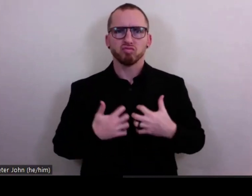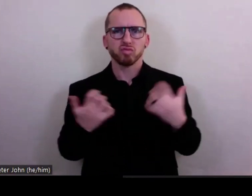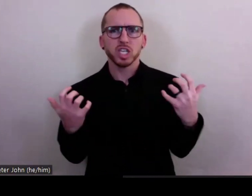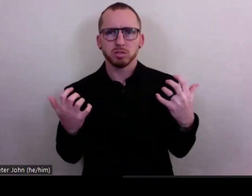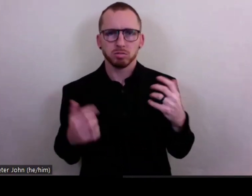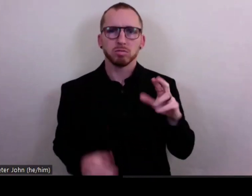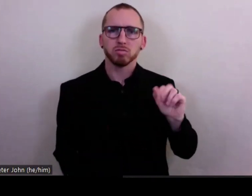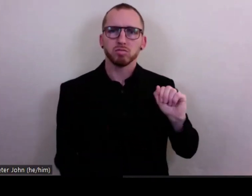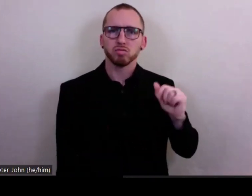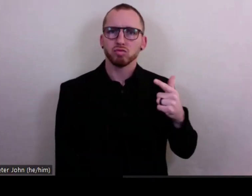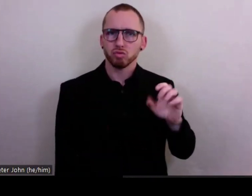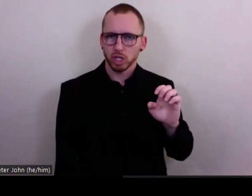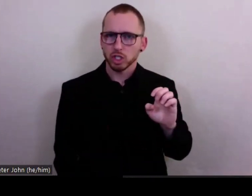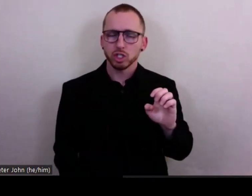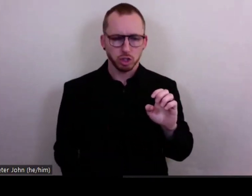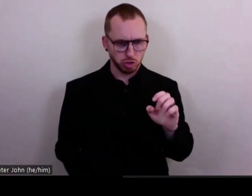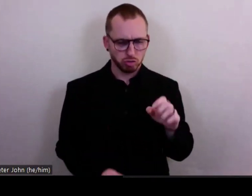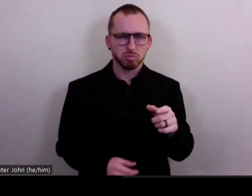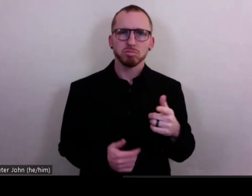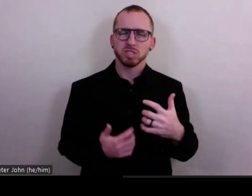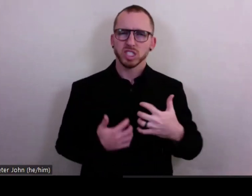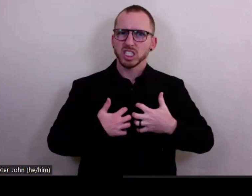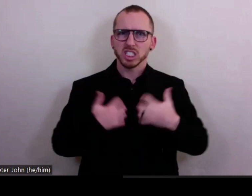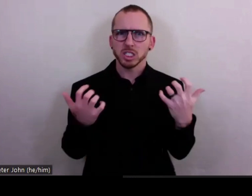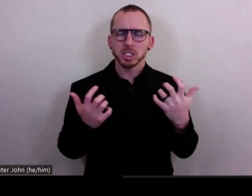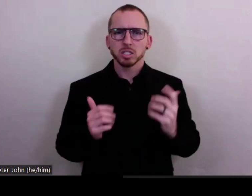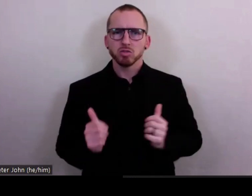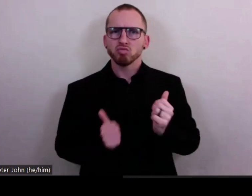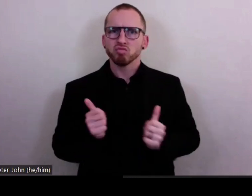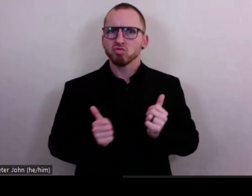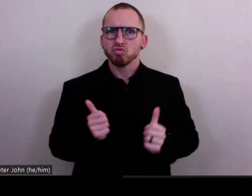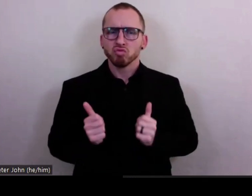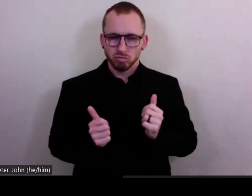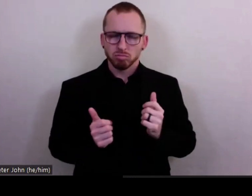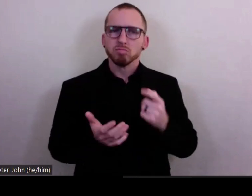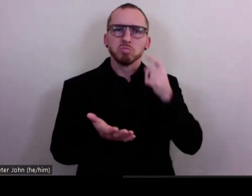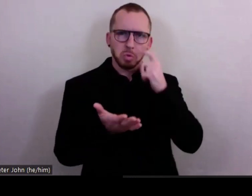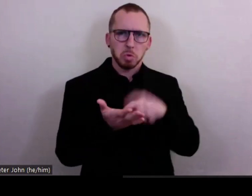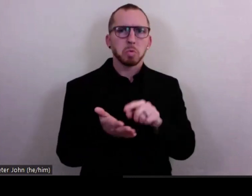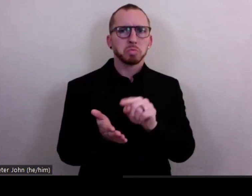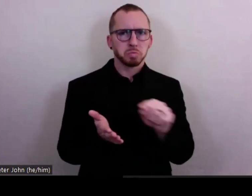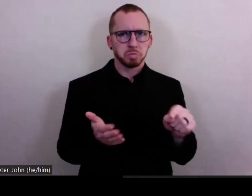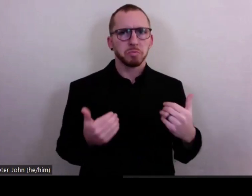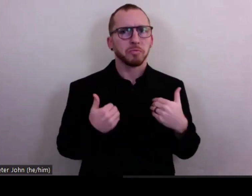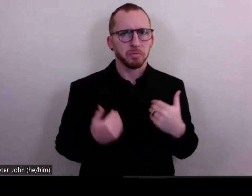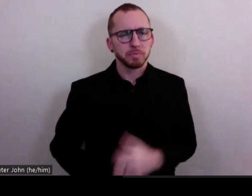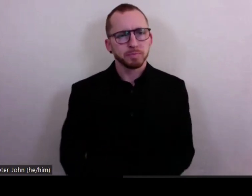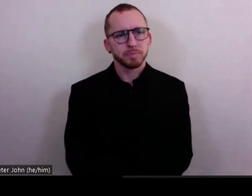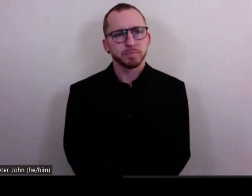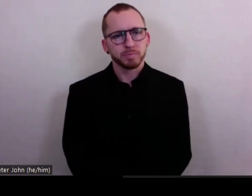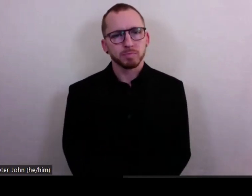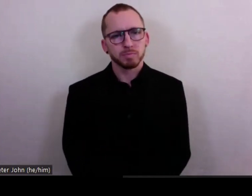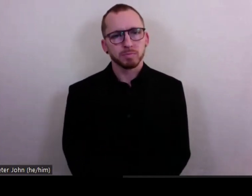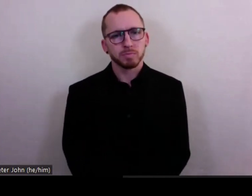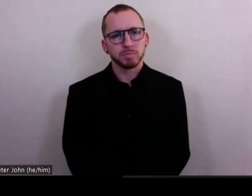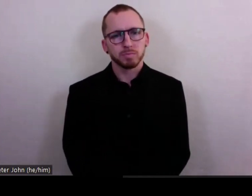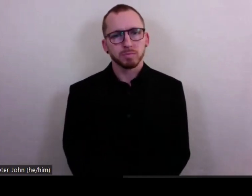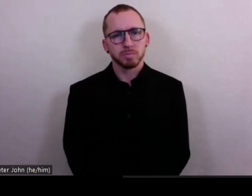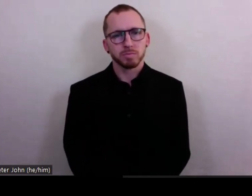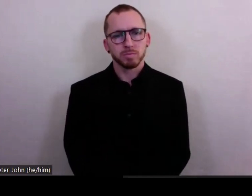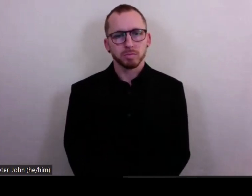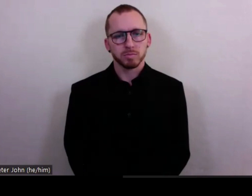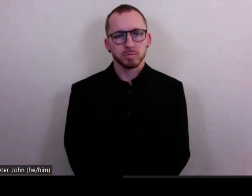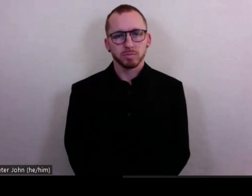about actual rage in these little ones. I mean, they're going for blood. They are coming for you because no one appears to be safe.